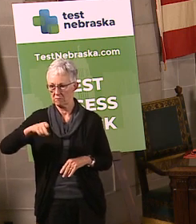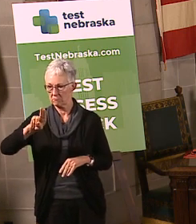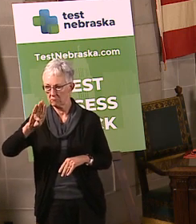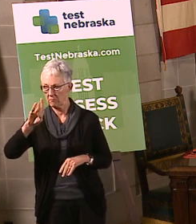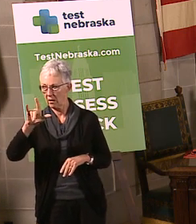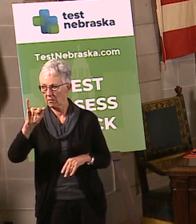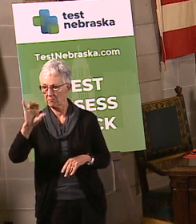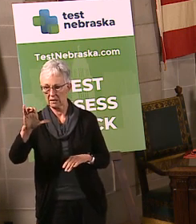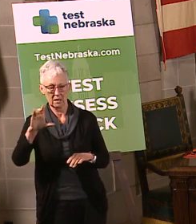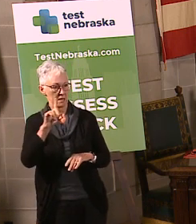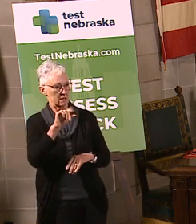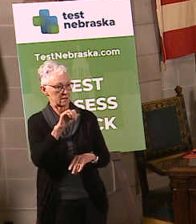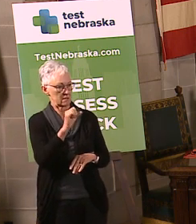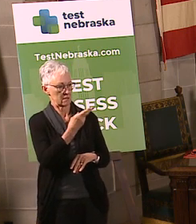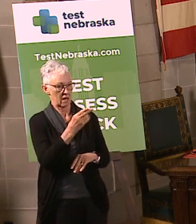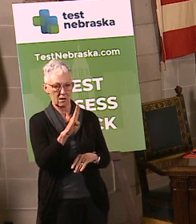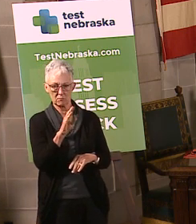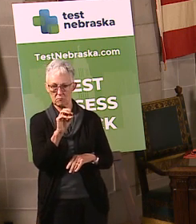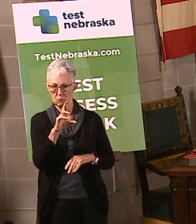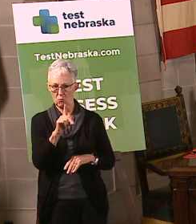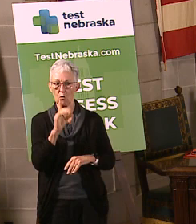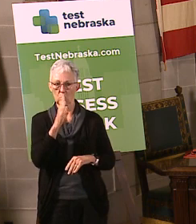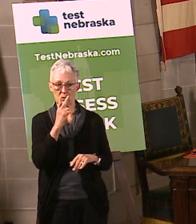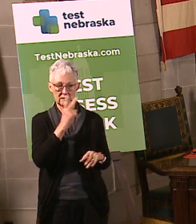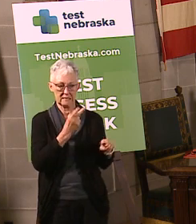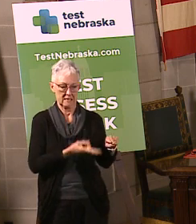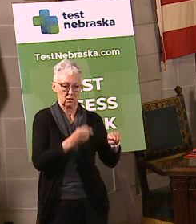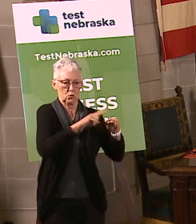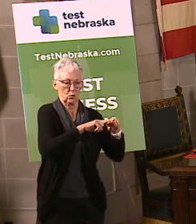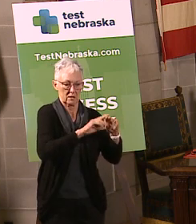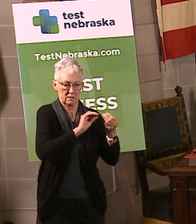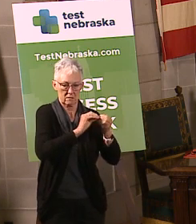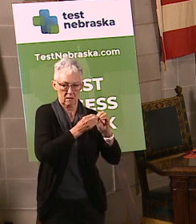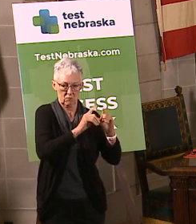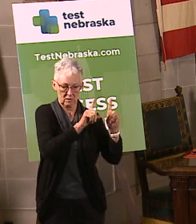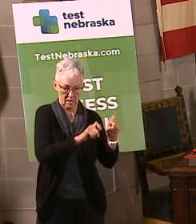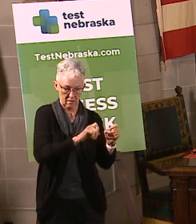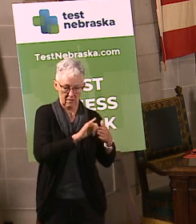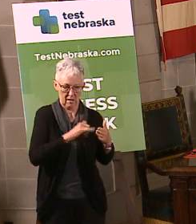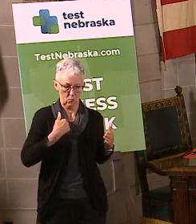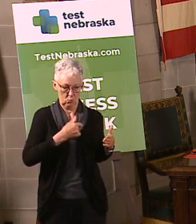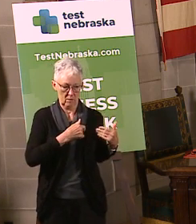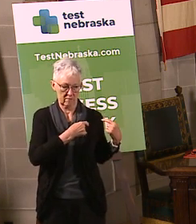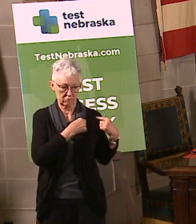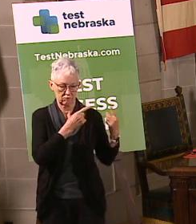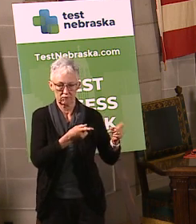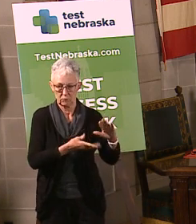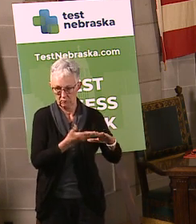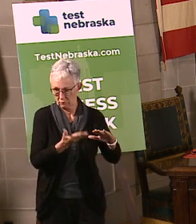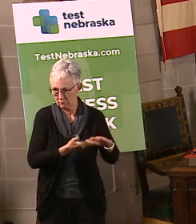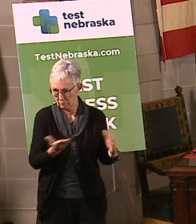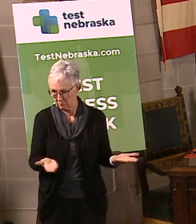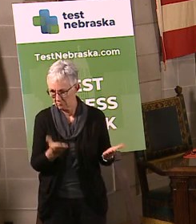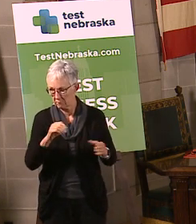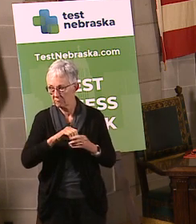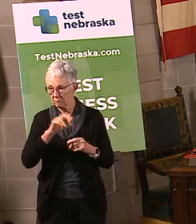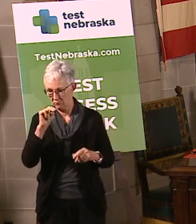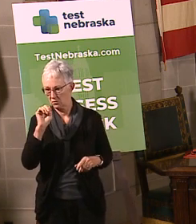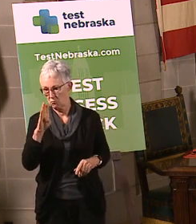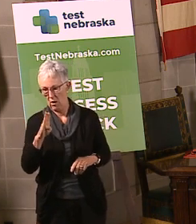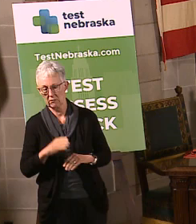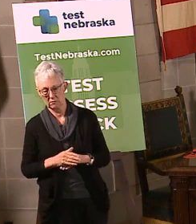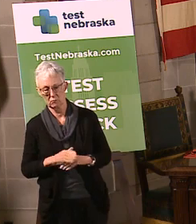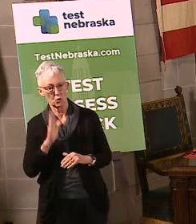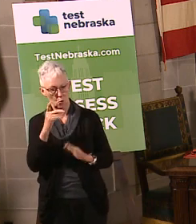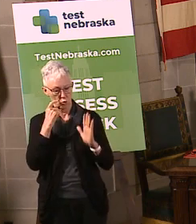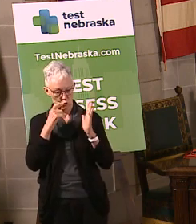an increase in the number of tests that we've run here at the state of Nebraska. So again, that's one of the things that you'll start seeing